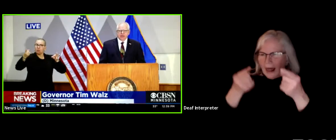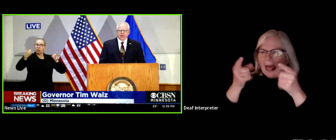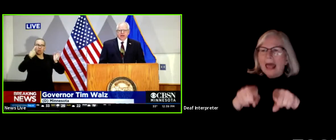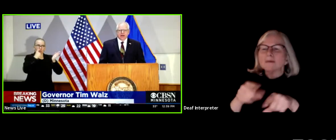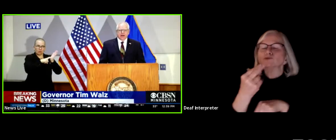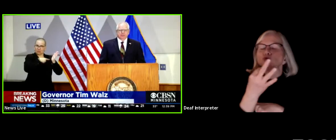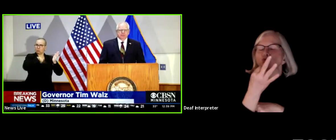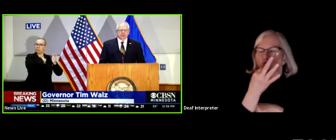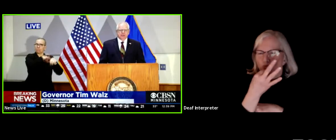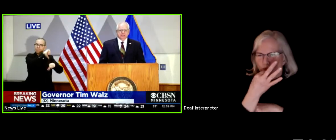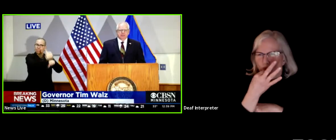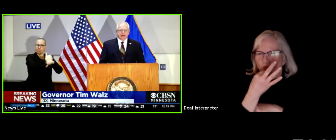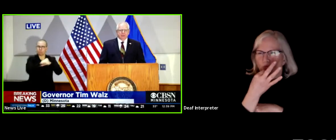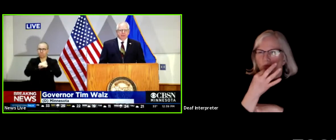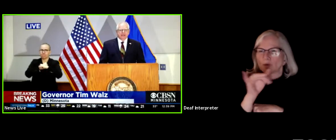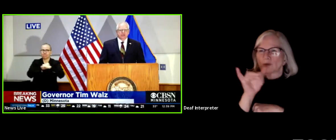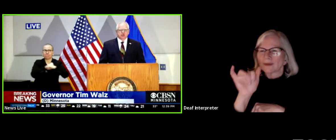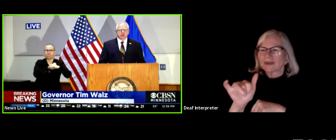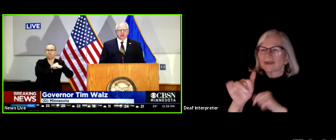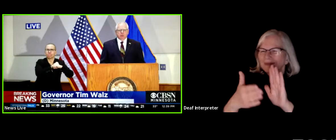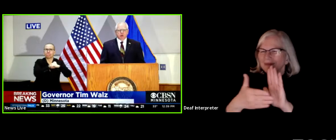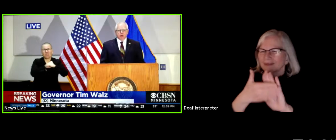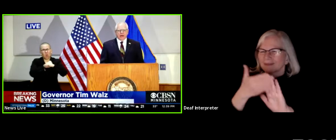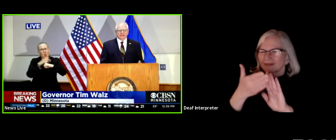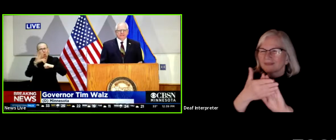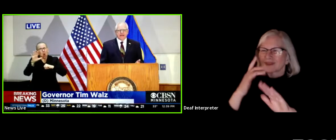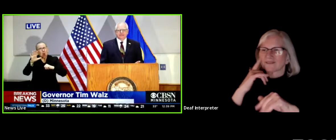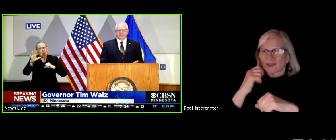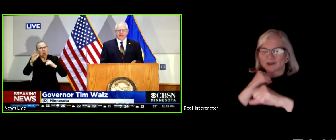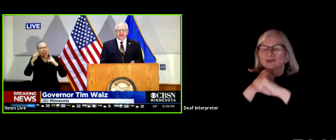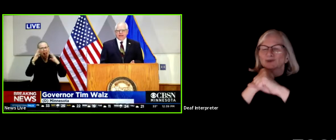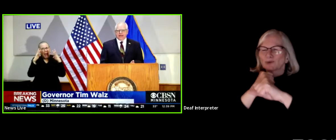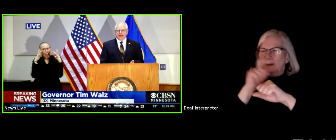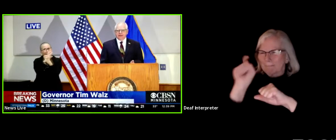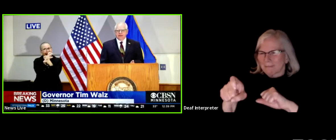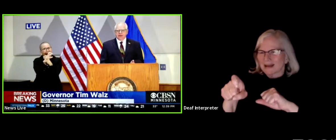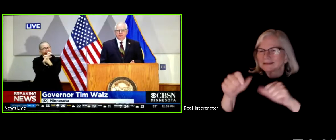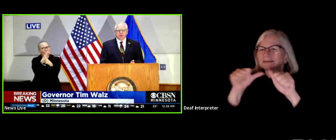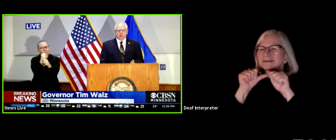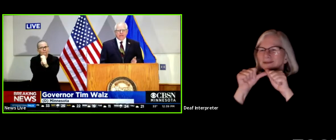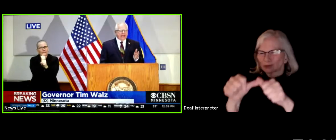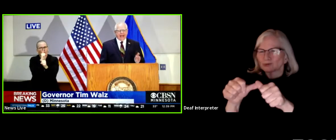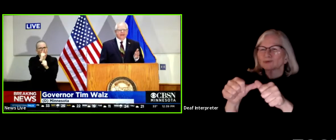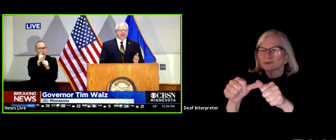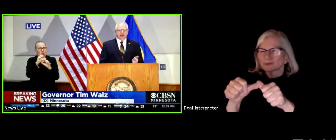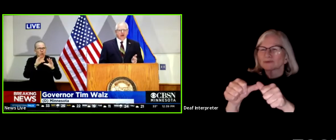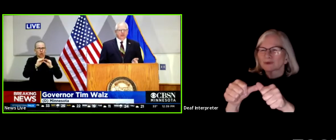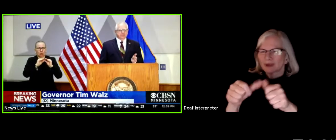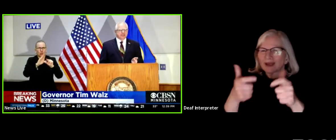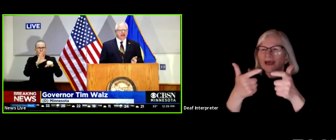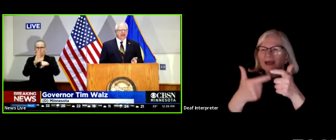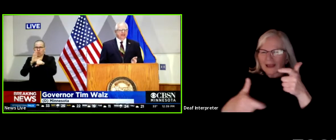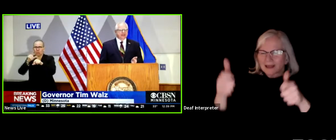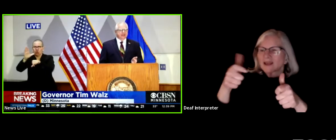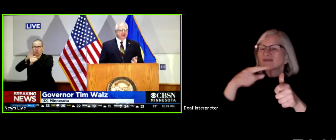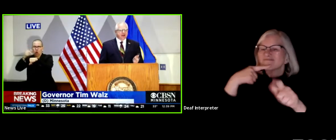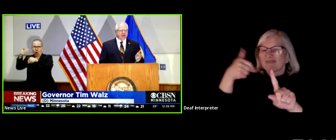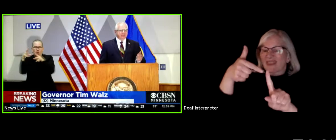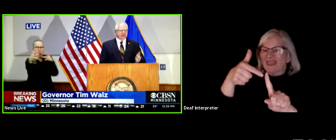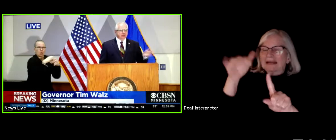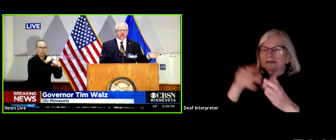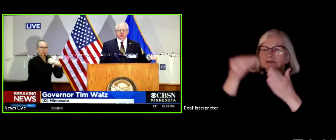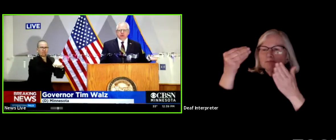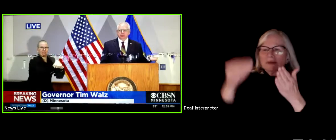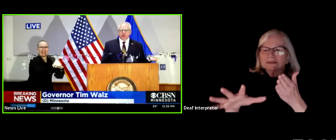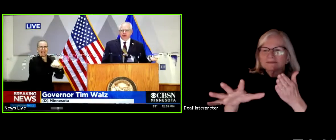expensive. It's about making sure that we're right sizing. And again, we can't err on the side of